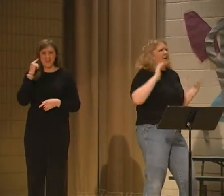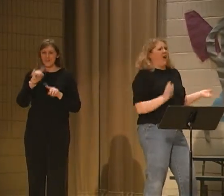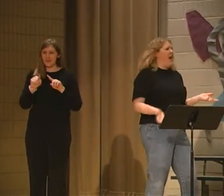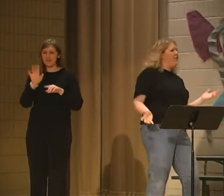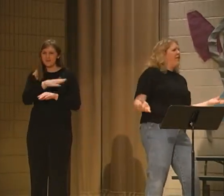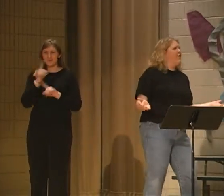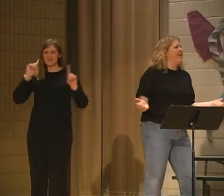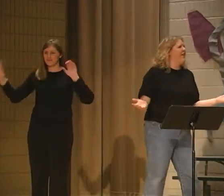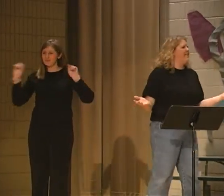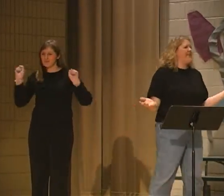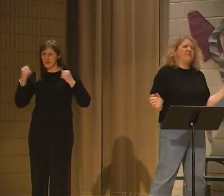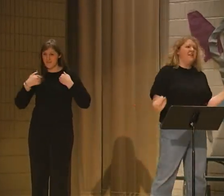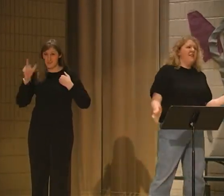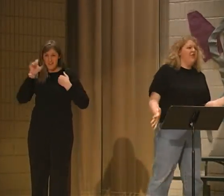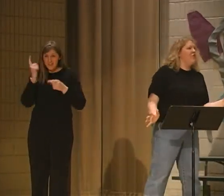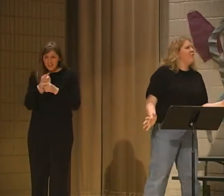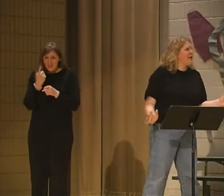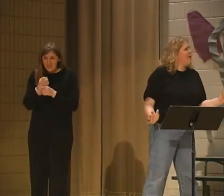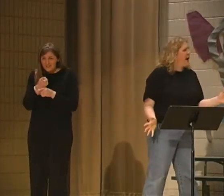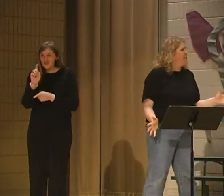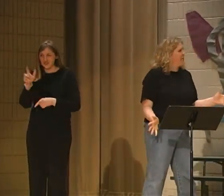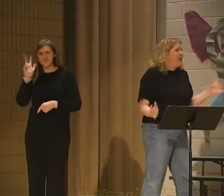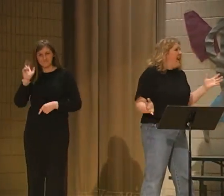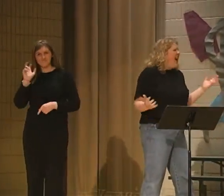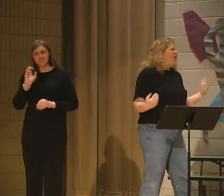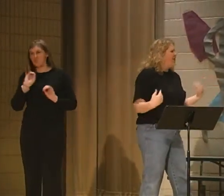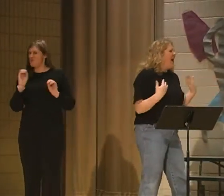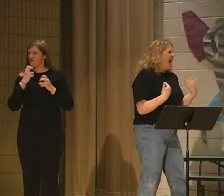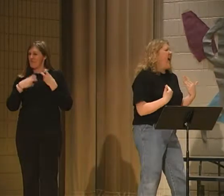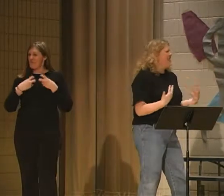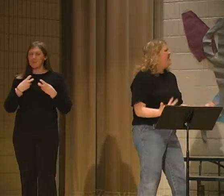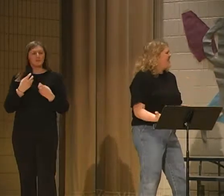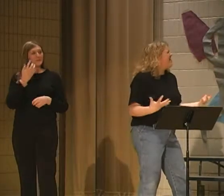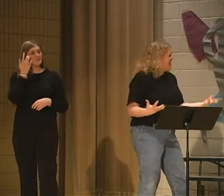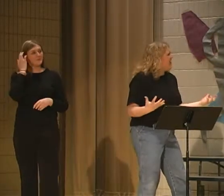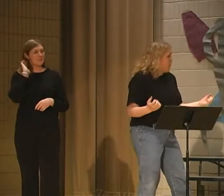guys all have your hearing aids in. Shouldn't be a problem. I said, I need to see you sing, okay?